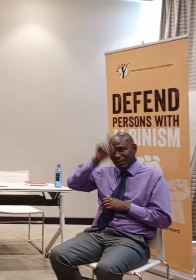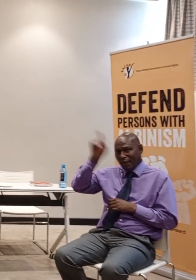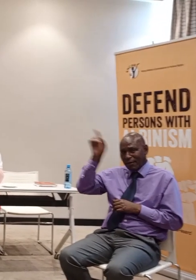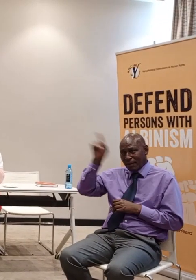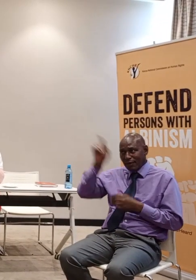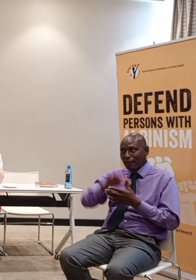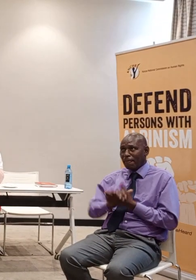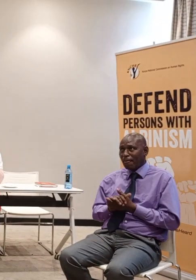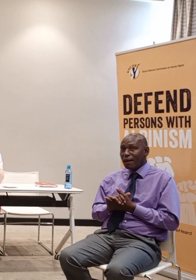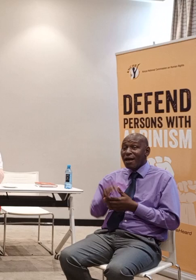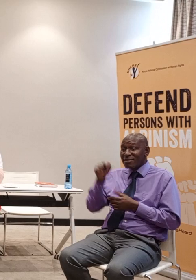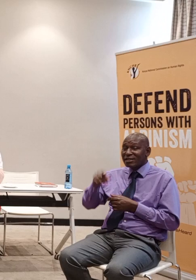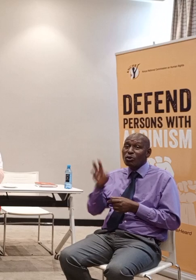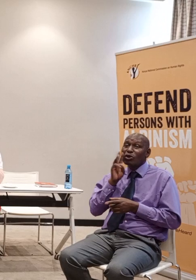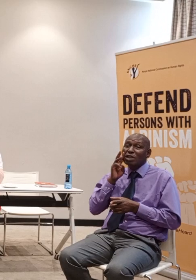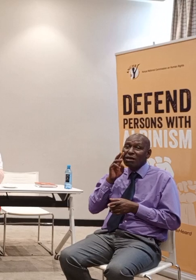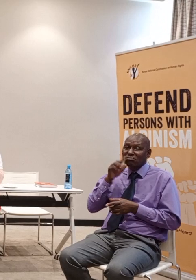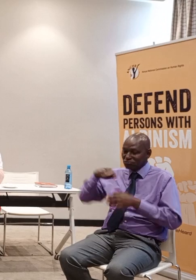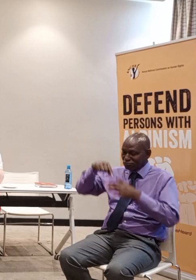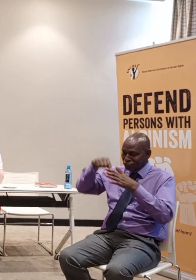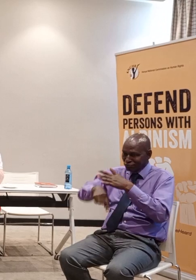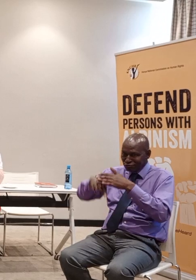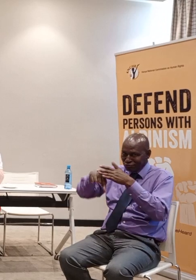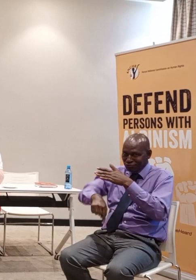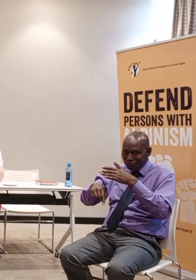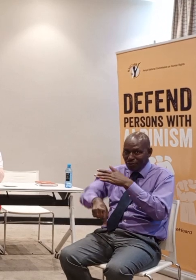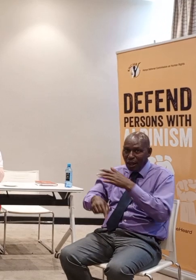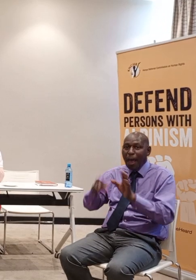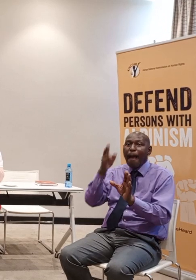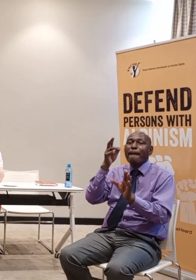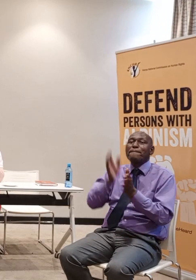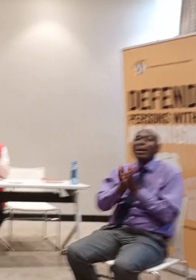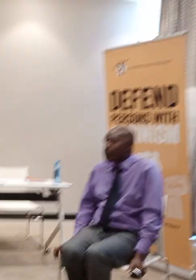This borehole, there was no public participation.